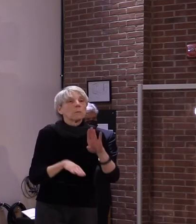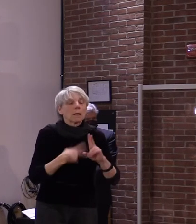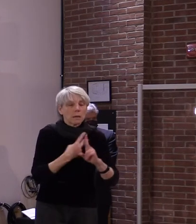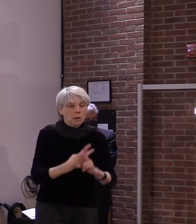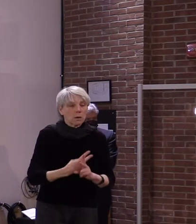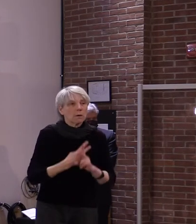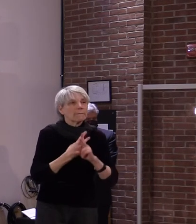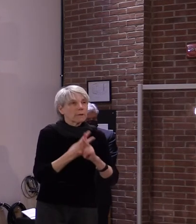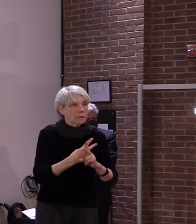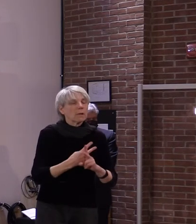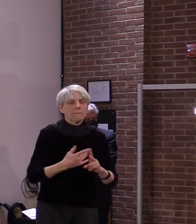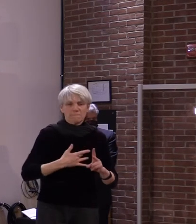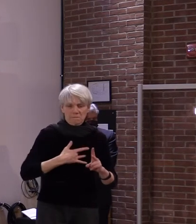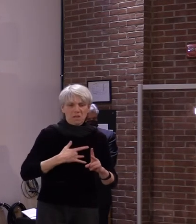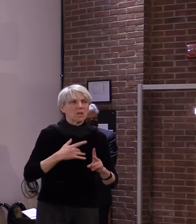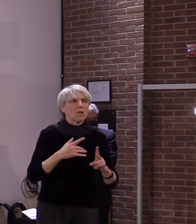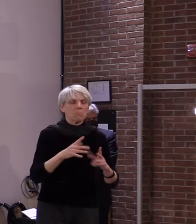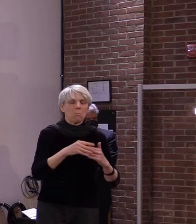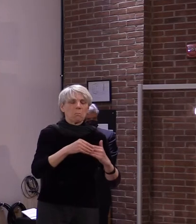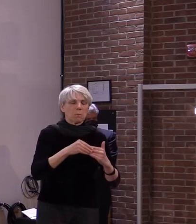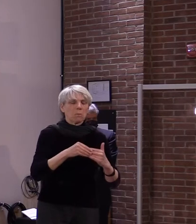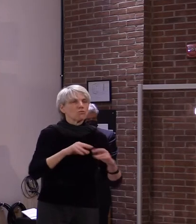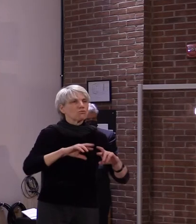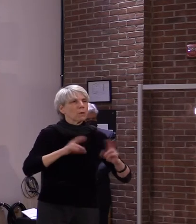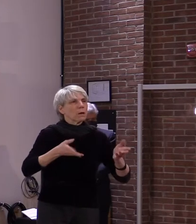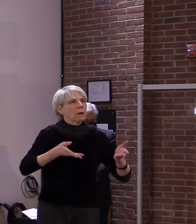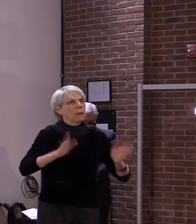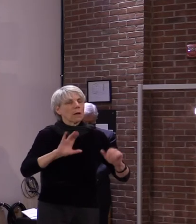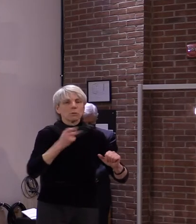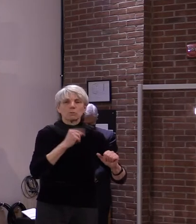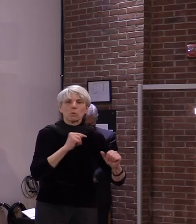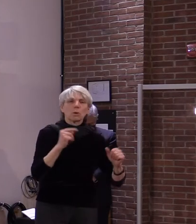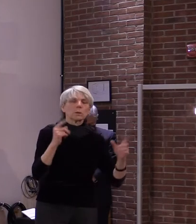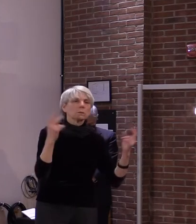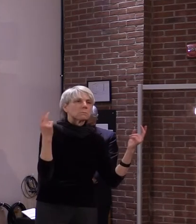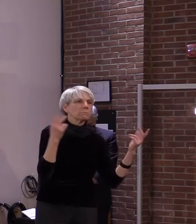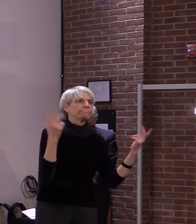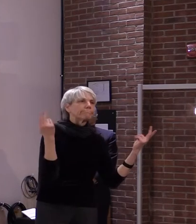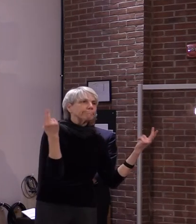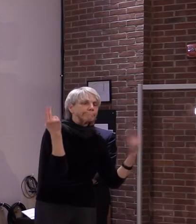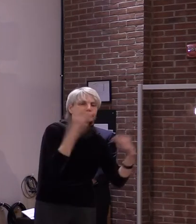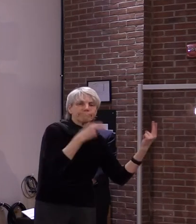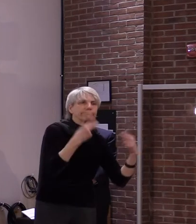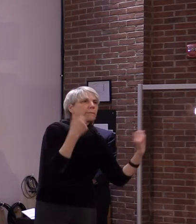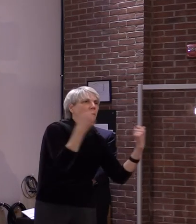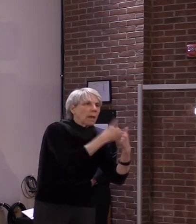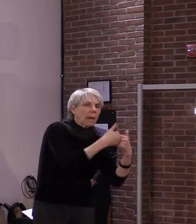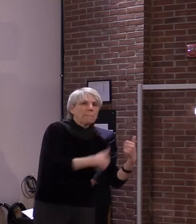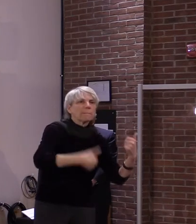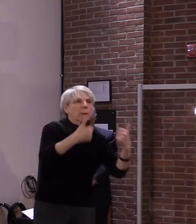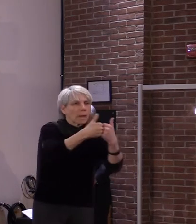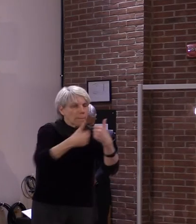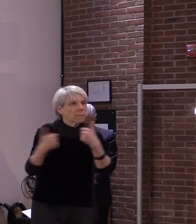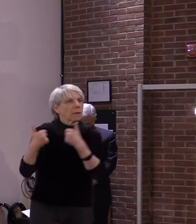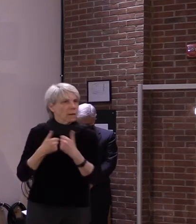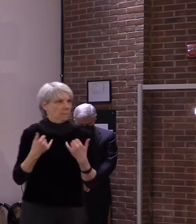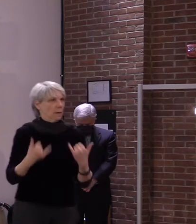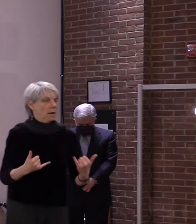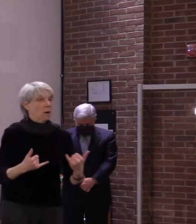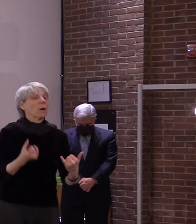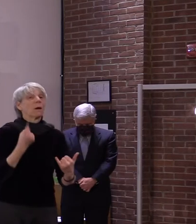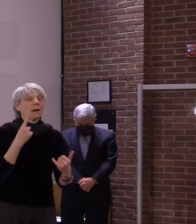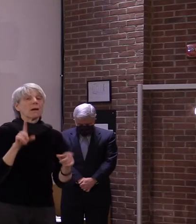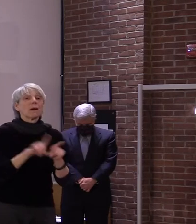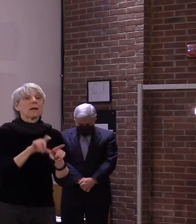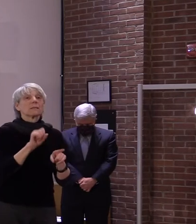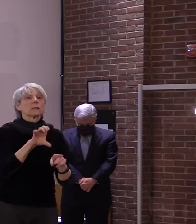expand our allowances around sports so that our youth can compete safely but as secretary more detailed the